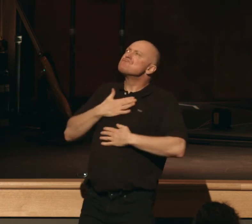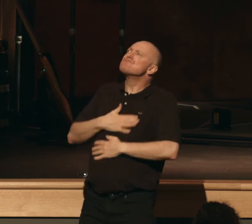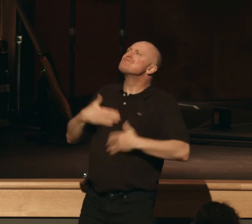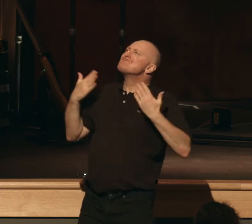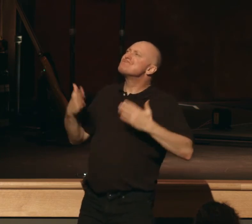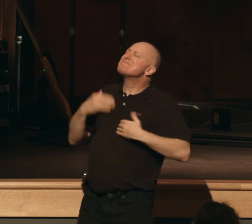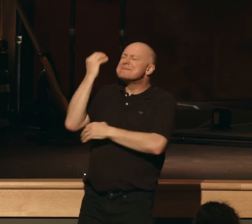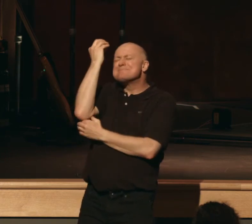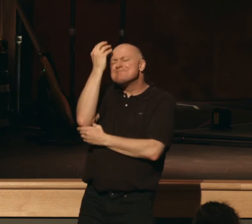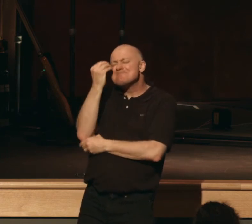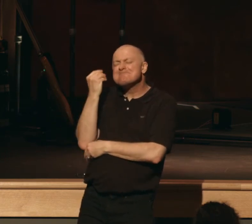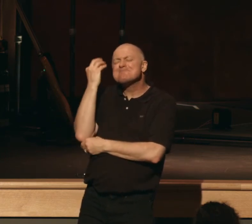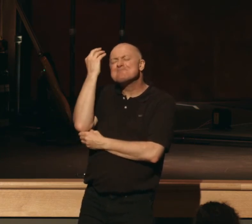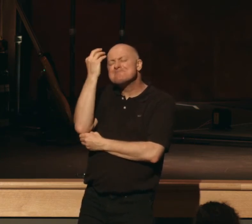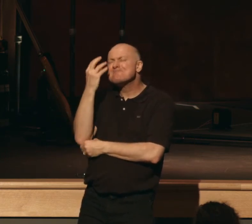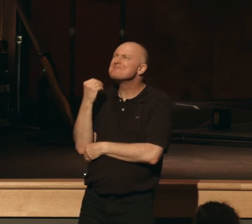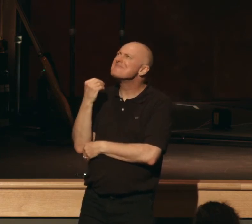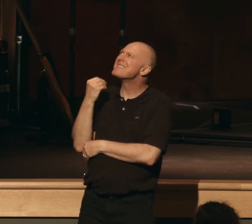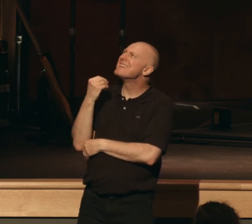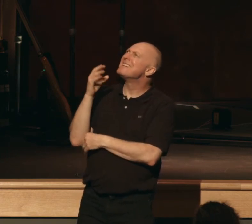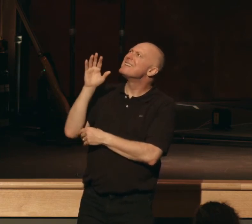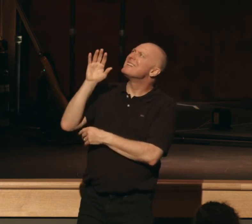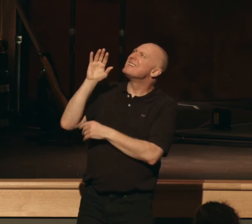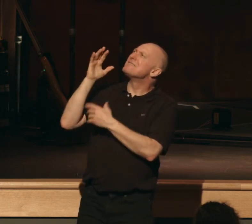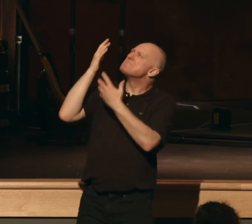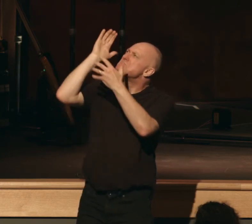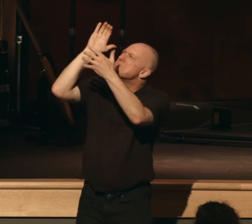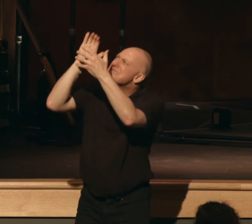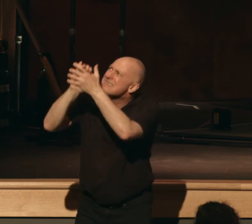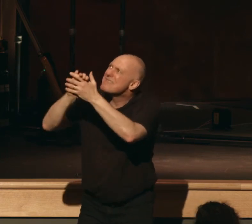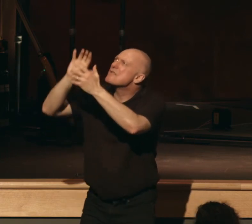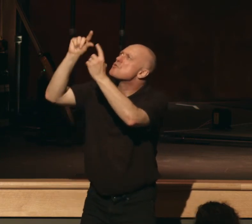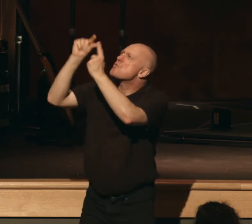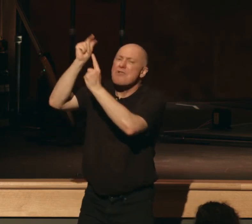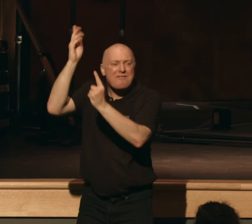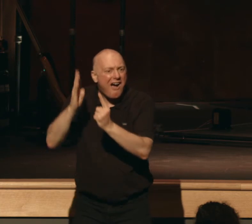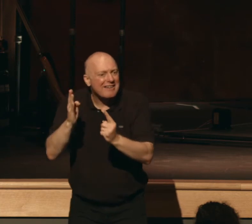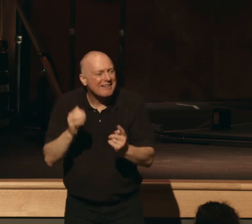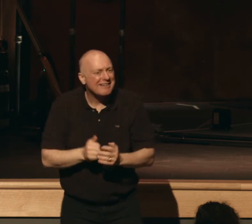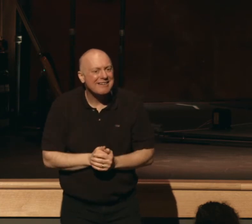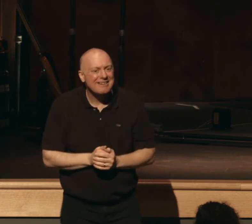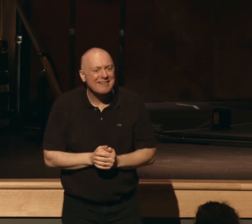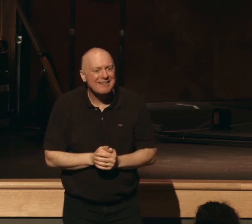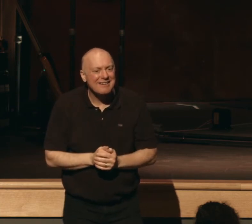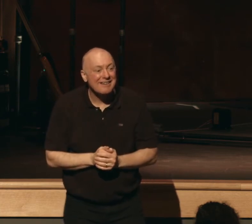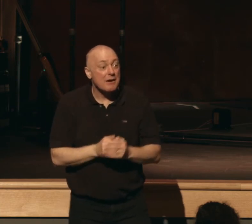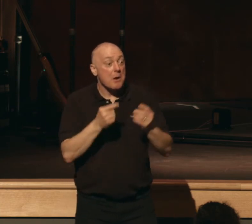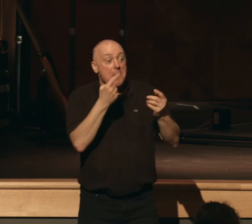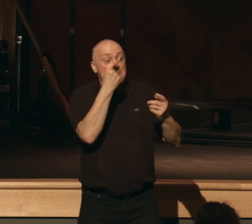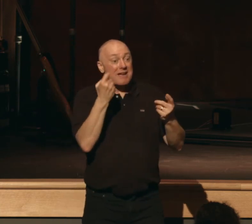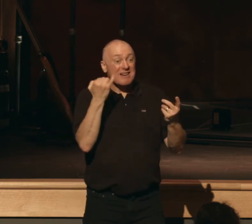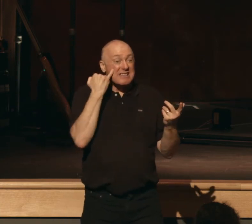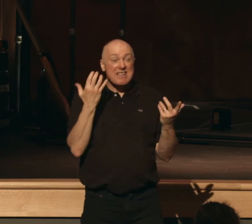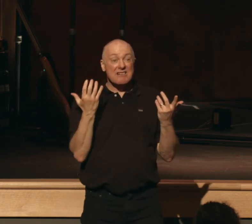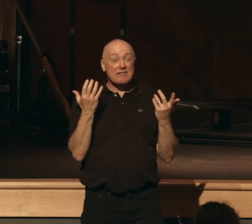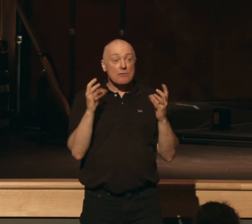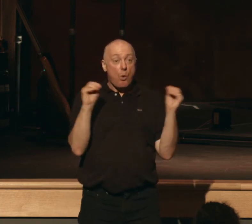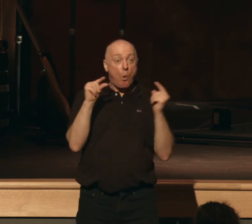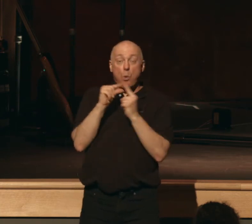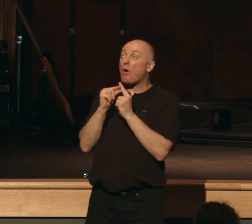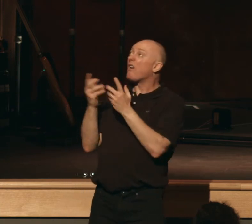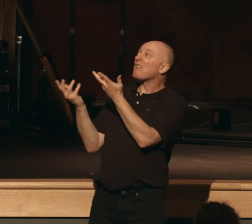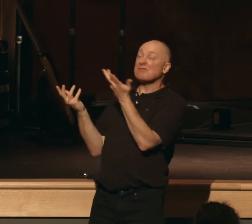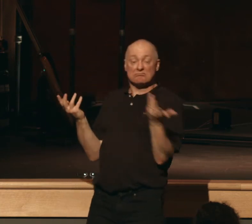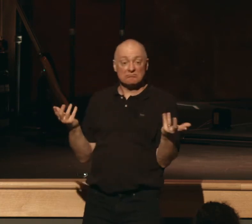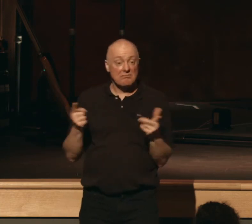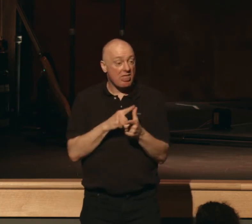and meditating upon and thinking about and believing the Word of God? Because if there's no Word,